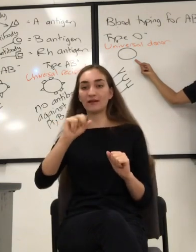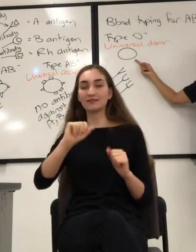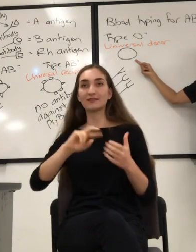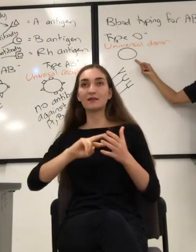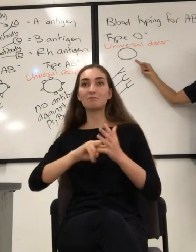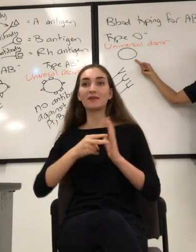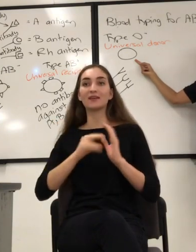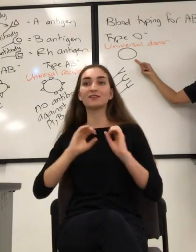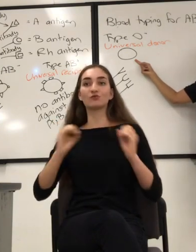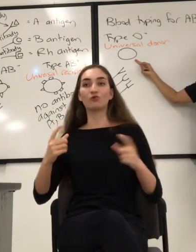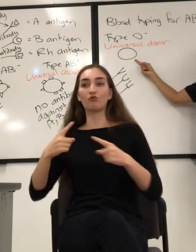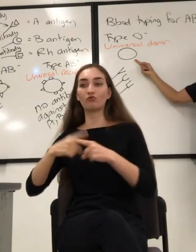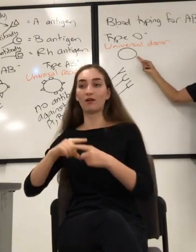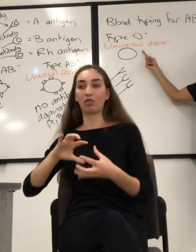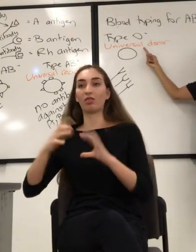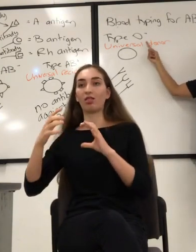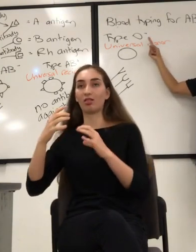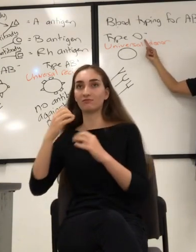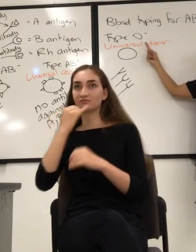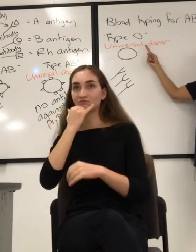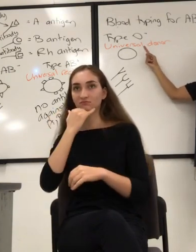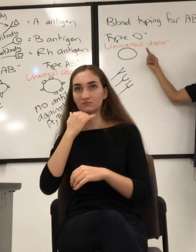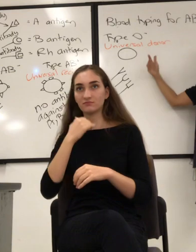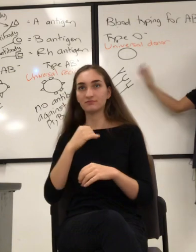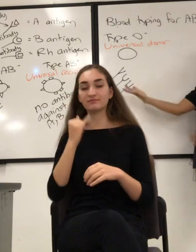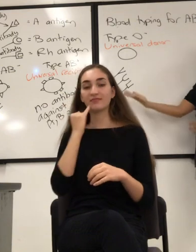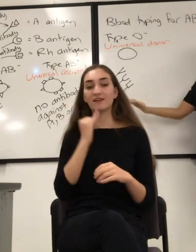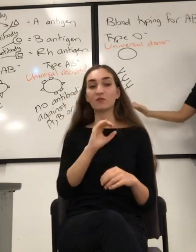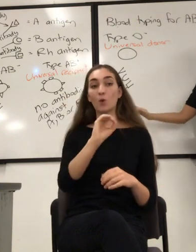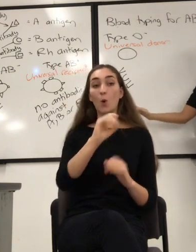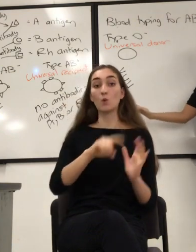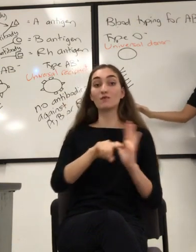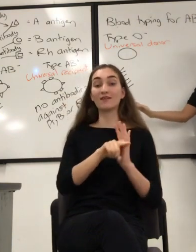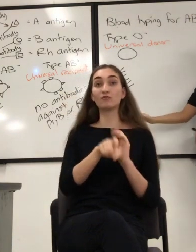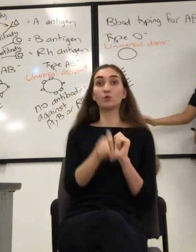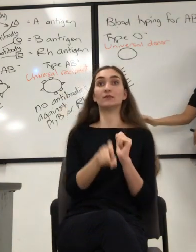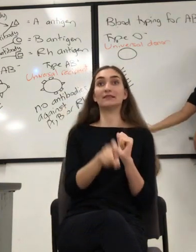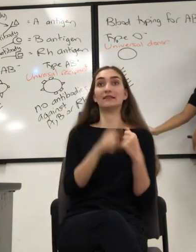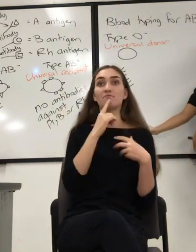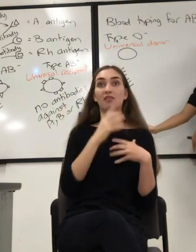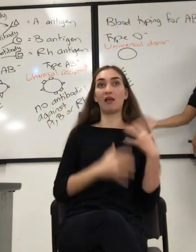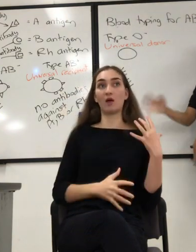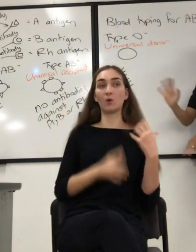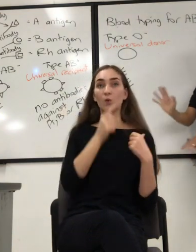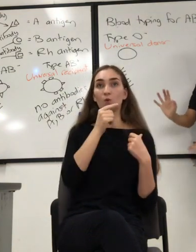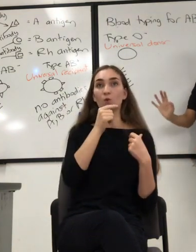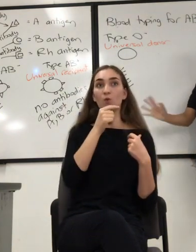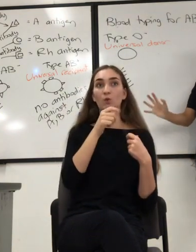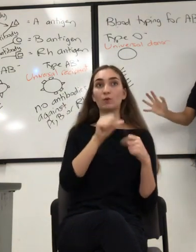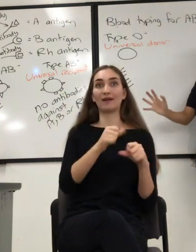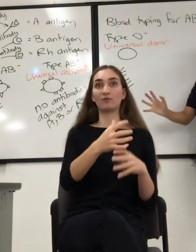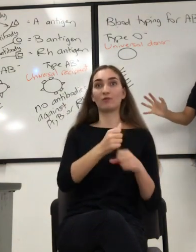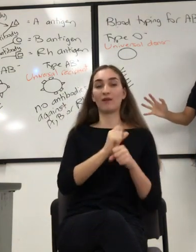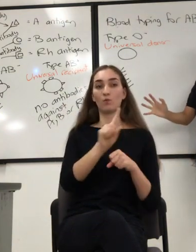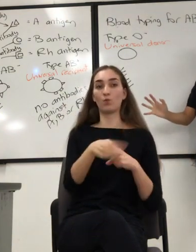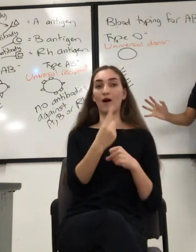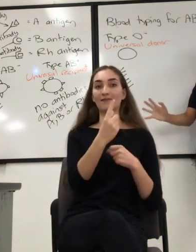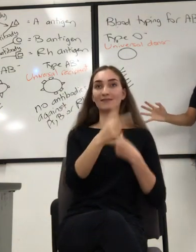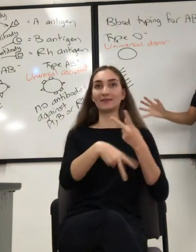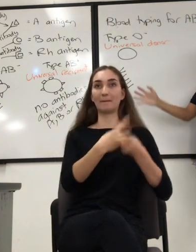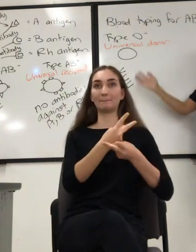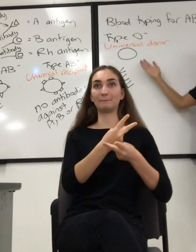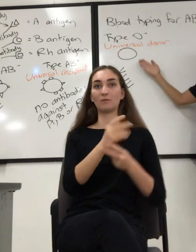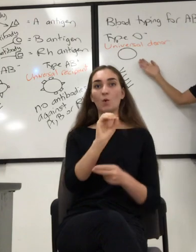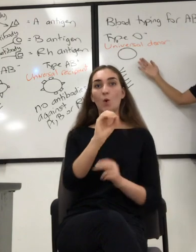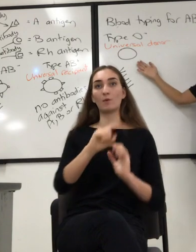cross-reaction, okay? Now, if you're O negative but you need blood, who can you get it from? What's the only type?